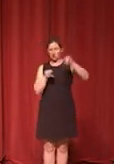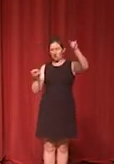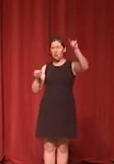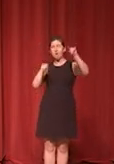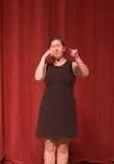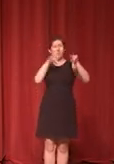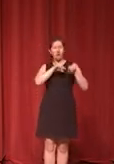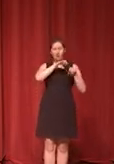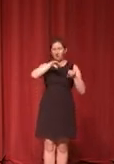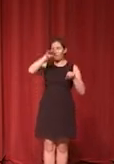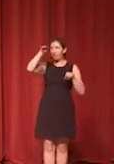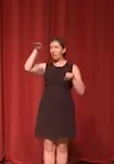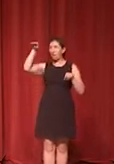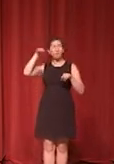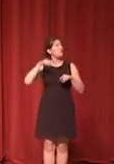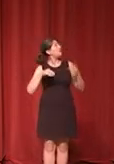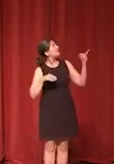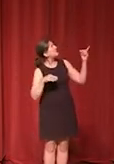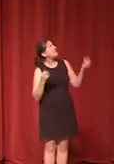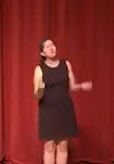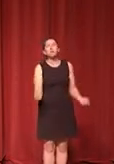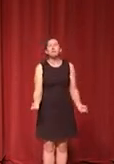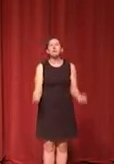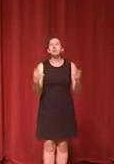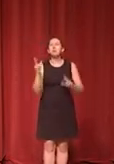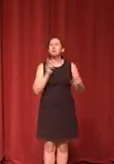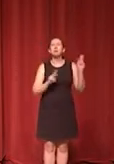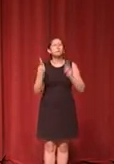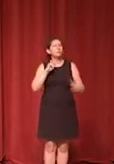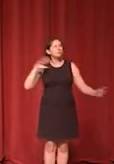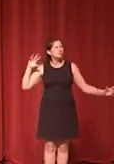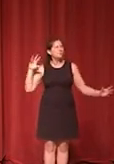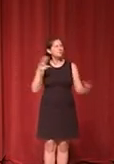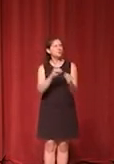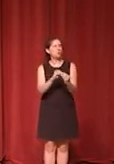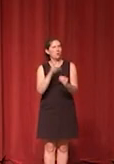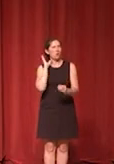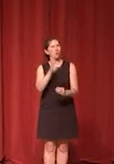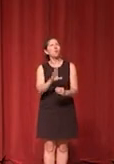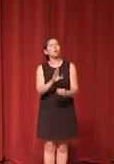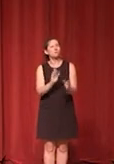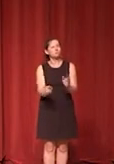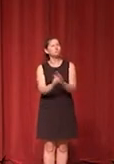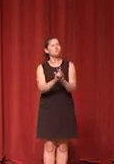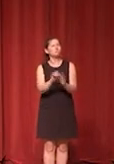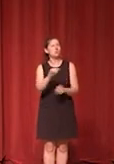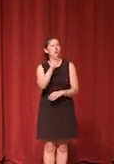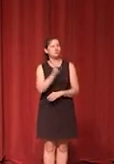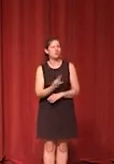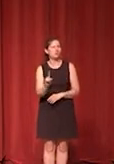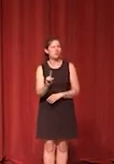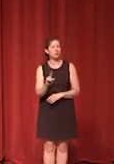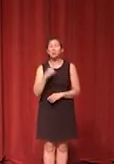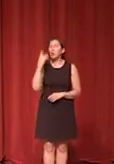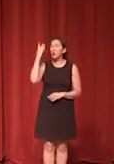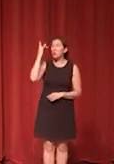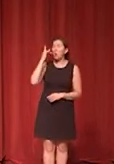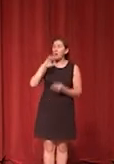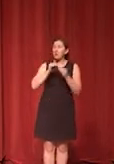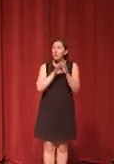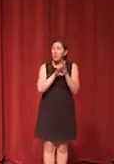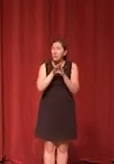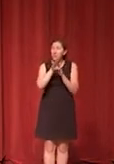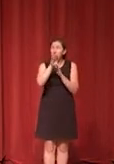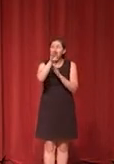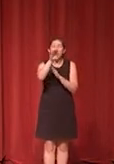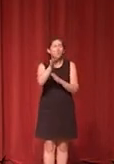the total number of people who will be developing Alzheimer's disease. Most of that's driven because we're living longer, which is a good thing. But